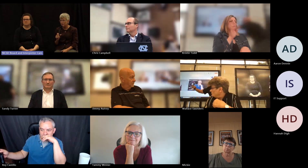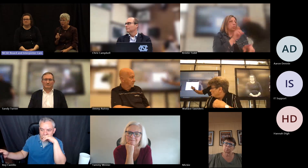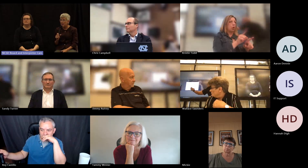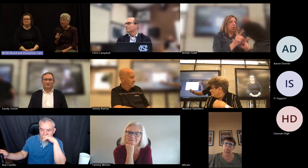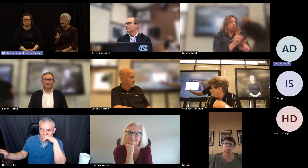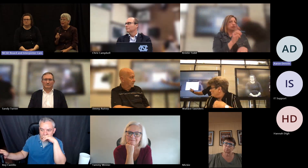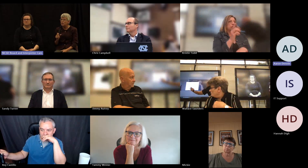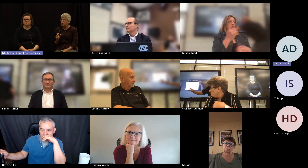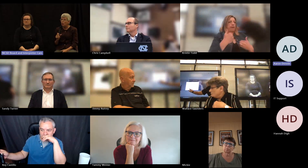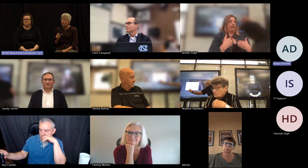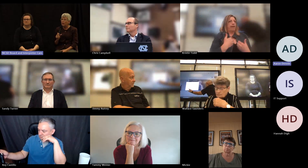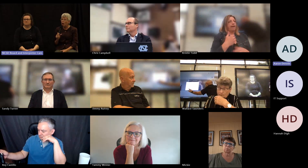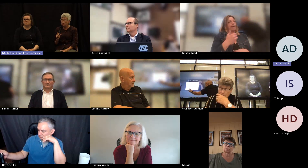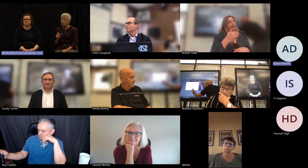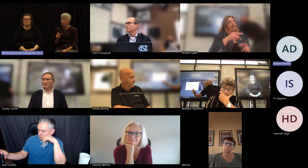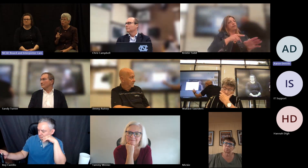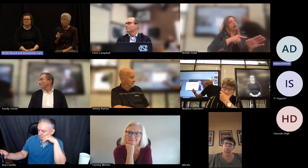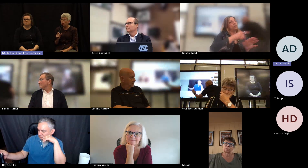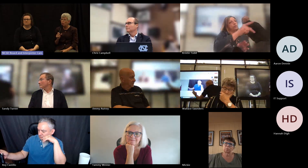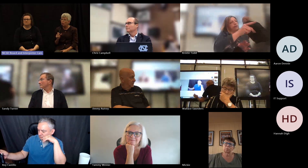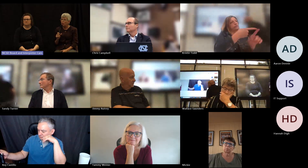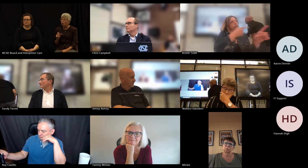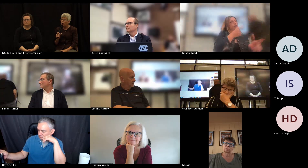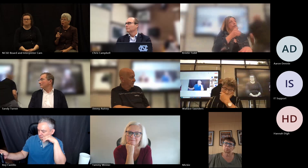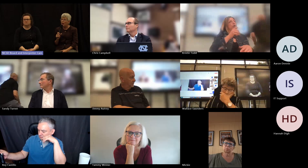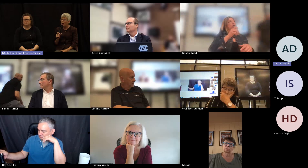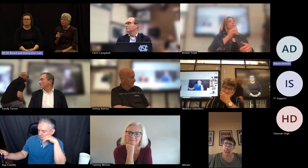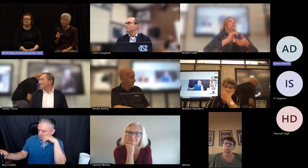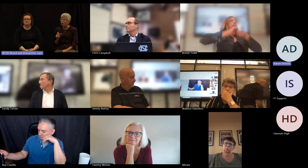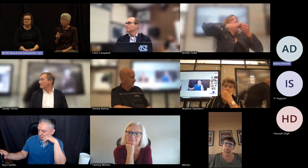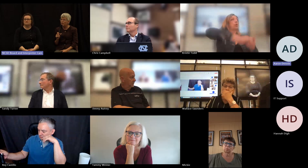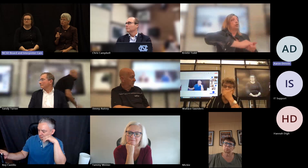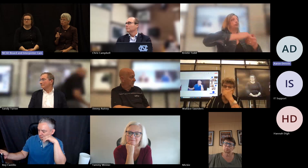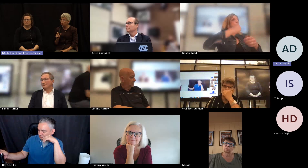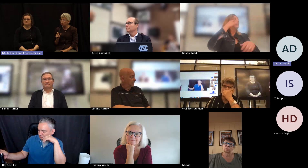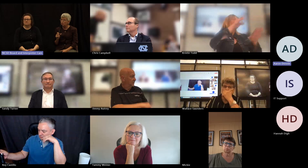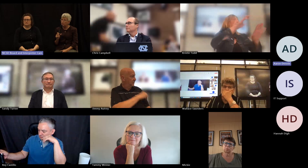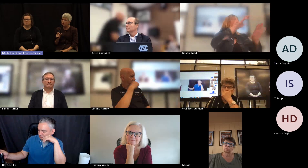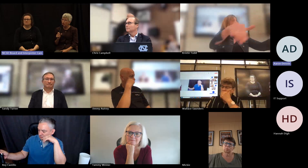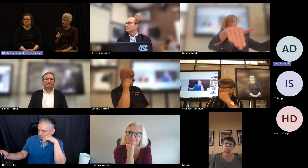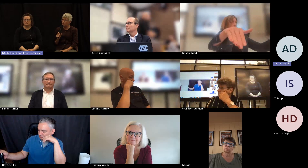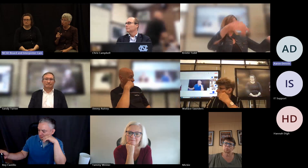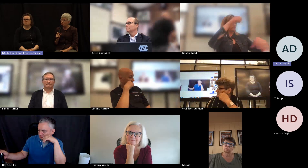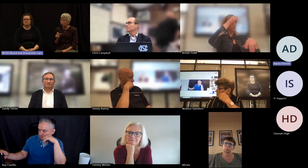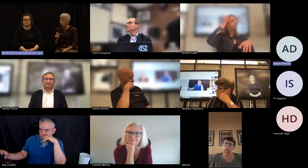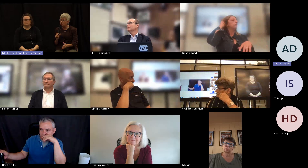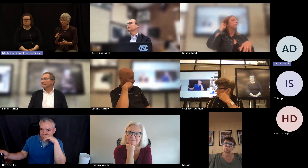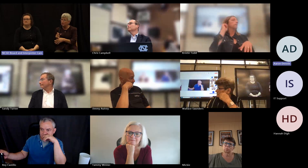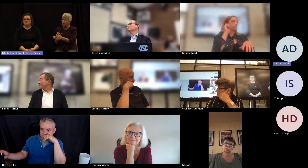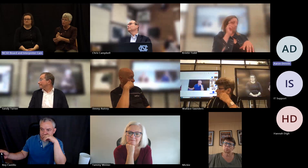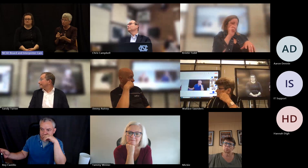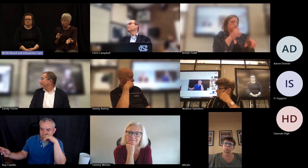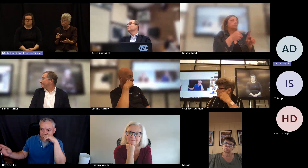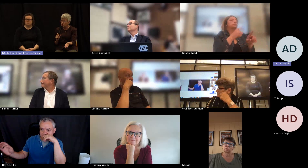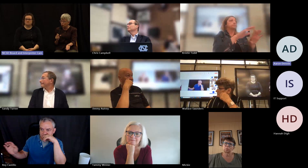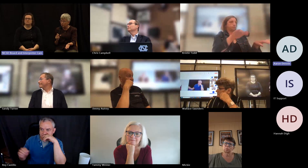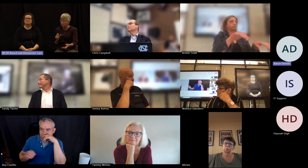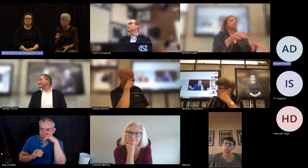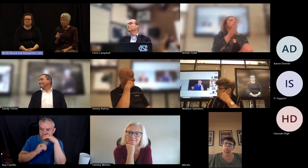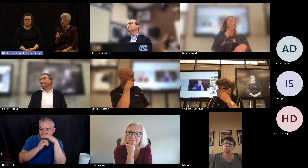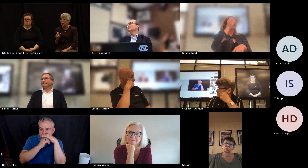agencies. And we also have professionals, partners who are going to be coming for